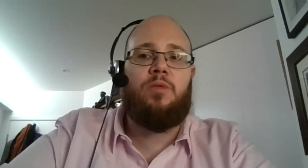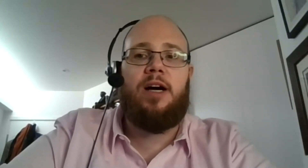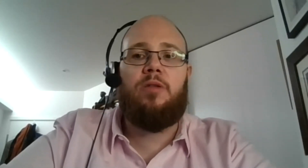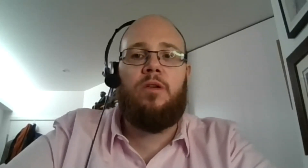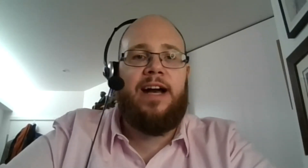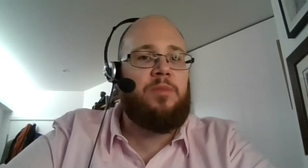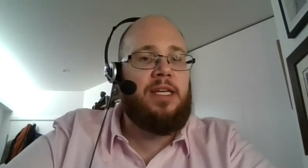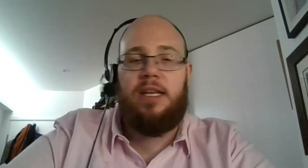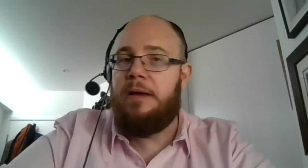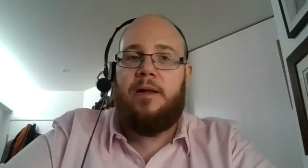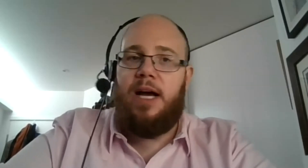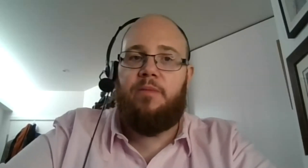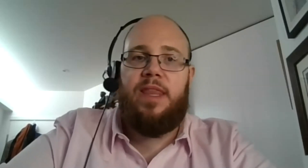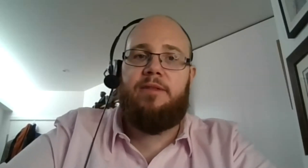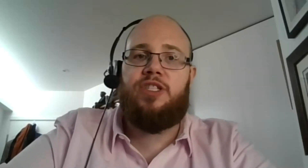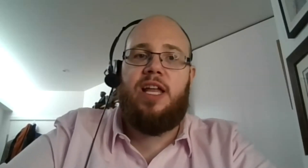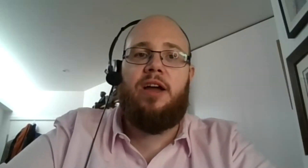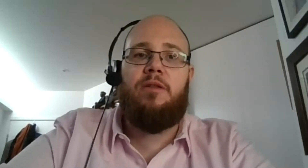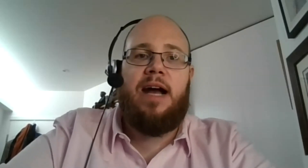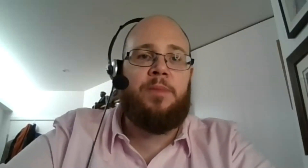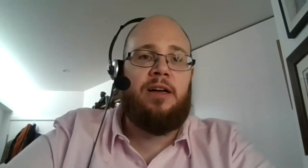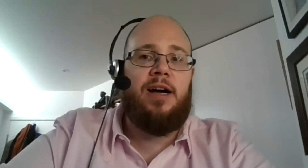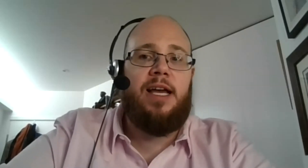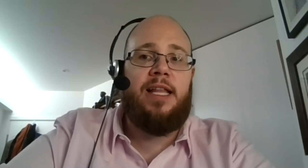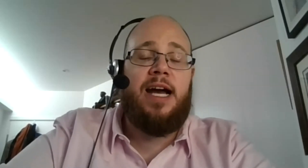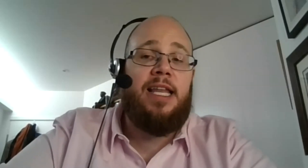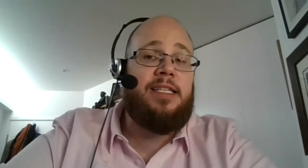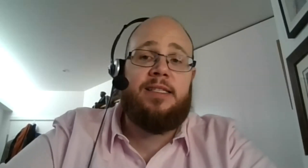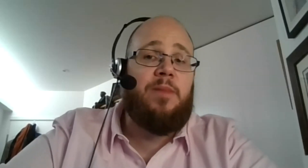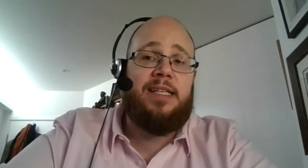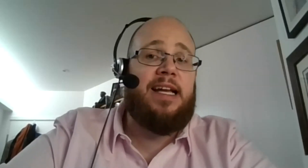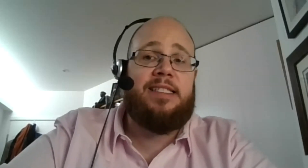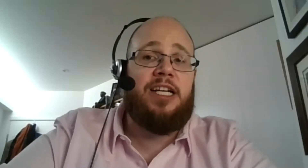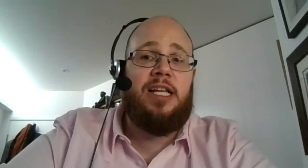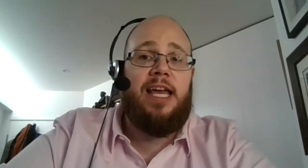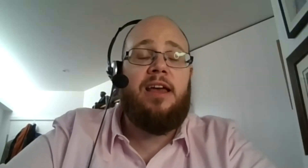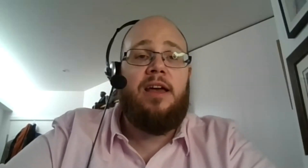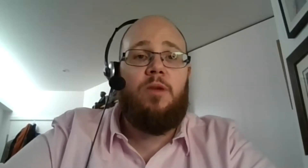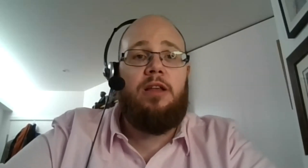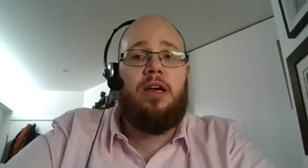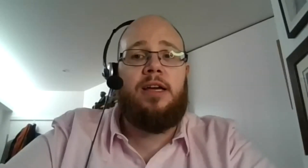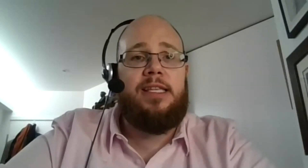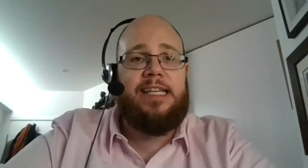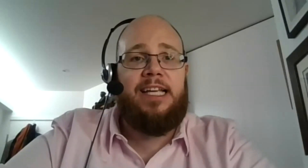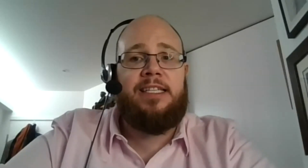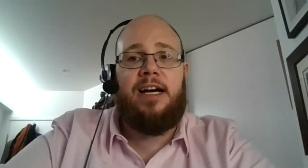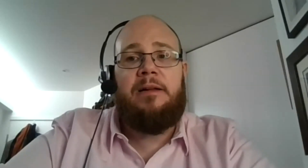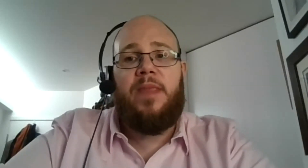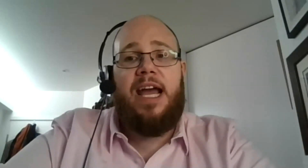Sandwell, Wolverhampton, there is no appetite, and it doesn't make sense actually when you look at the data. areas